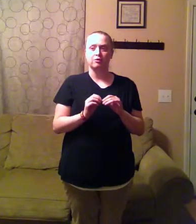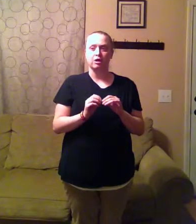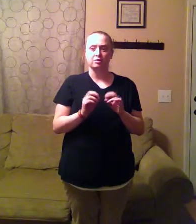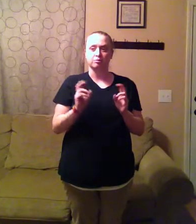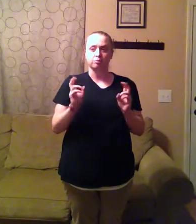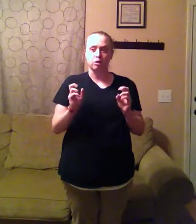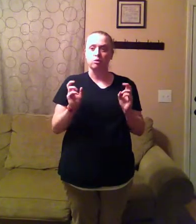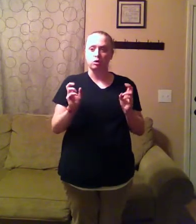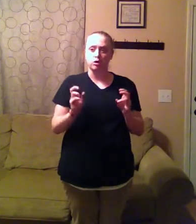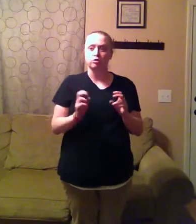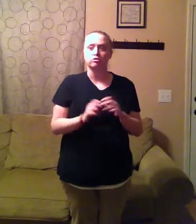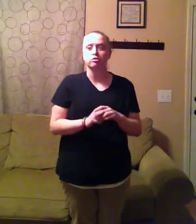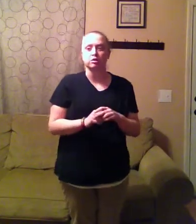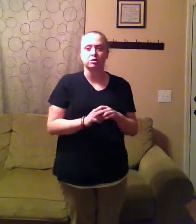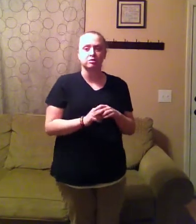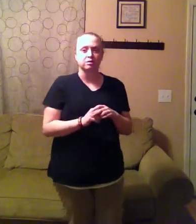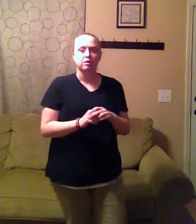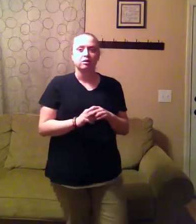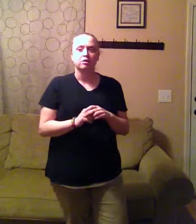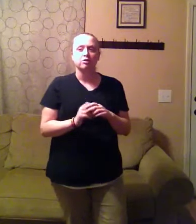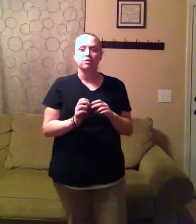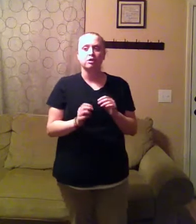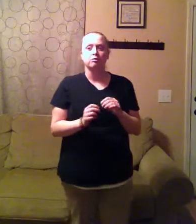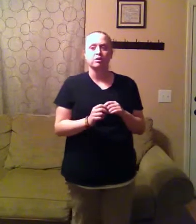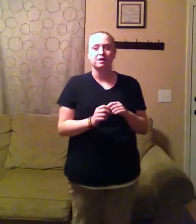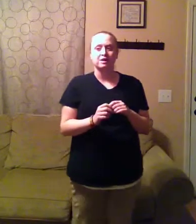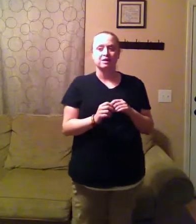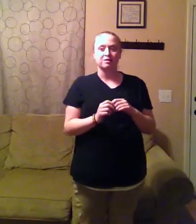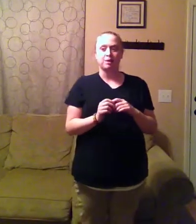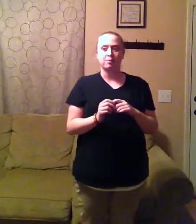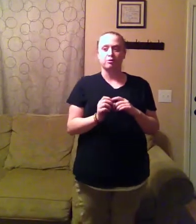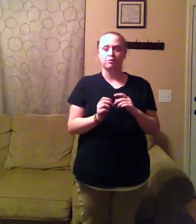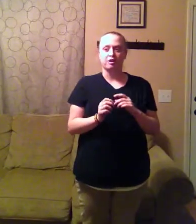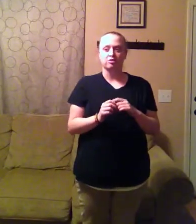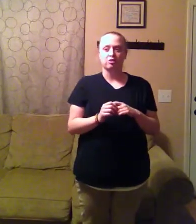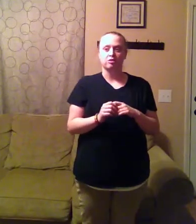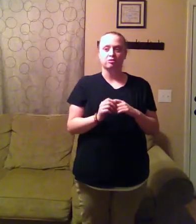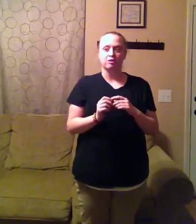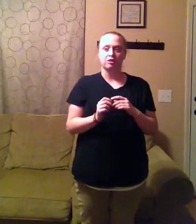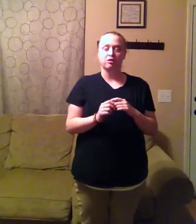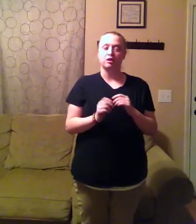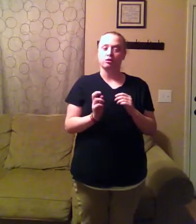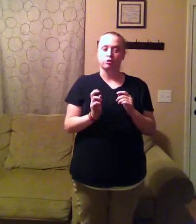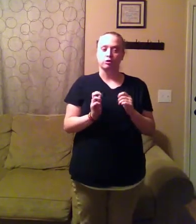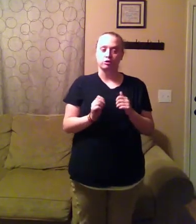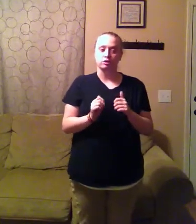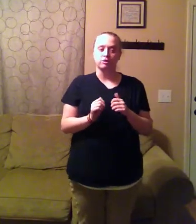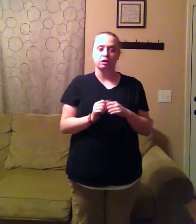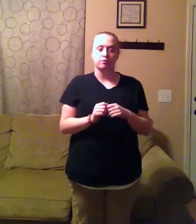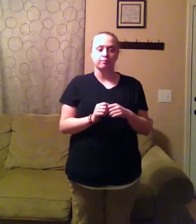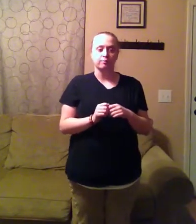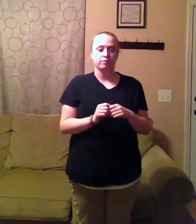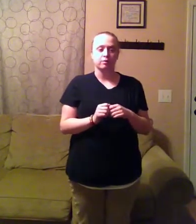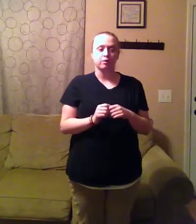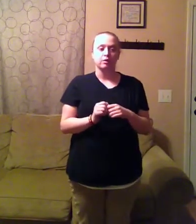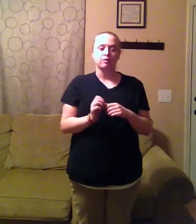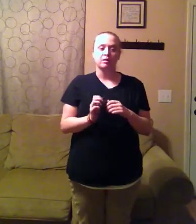us broke college students. The only thing you really need is paper or flashcards to write on, and you are good to go. The next